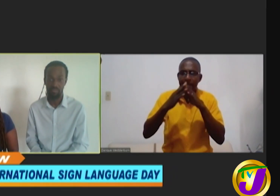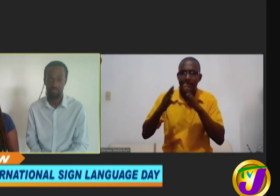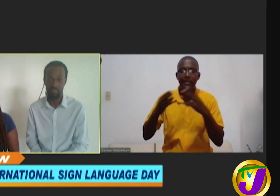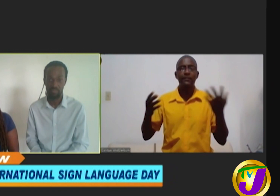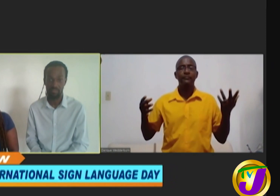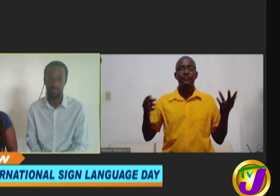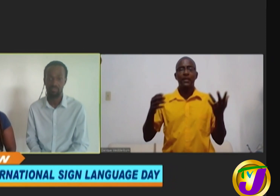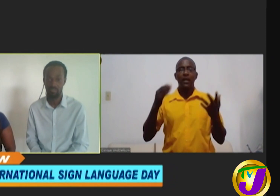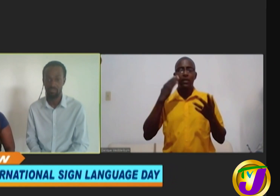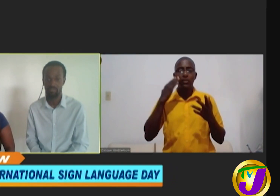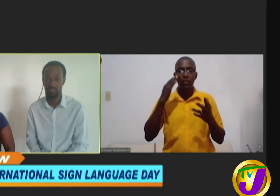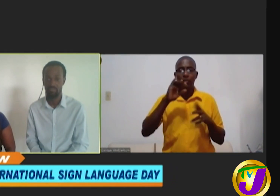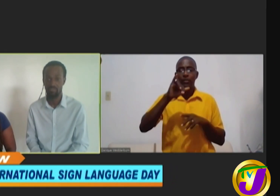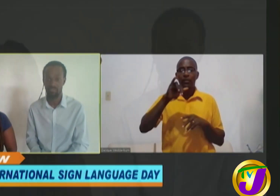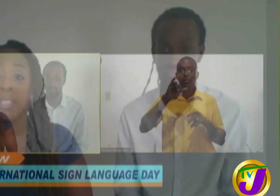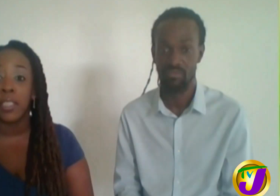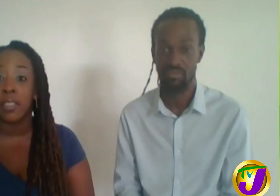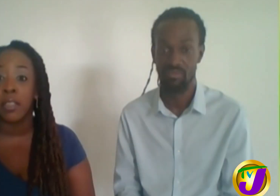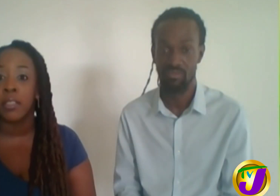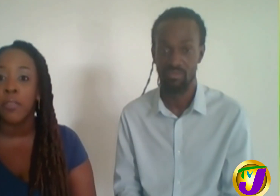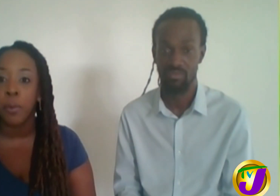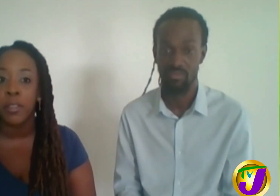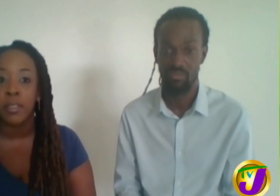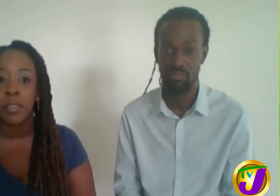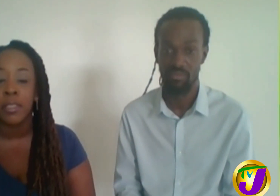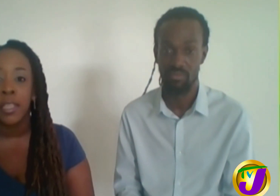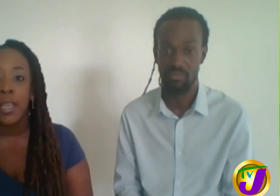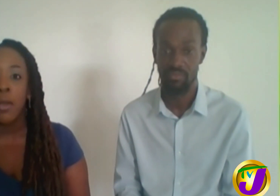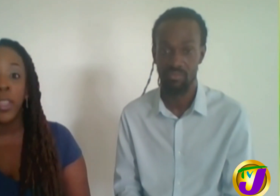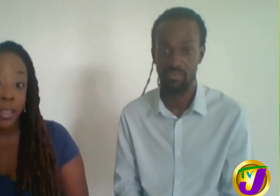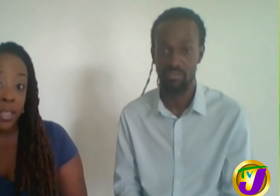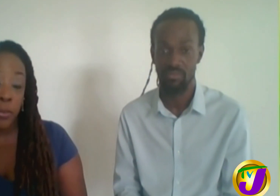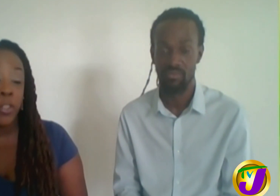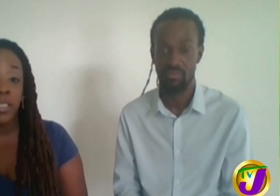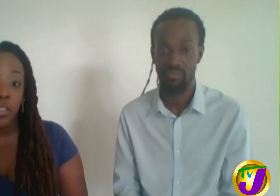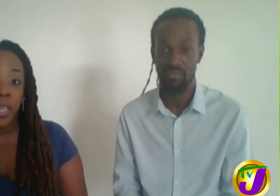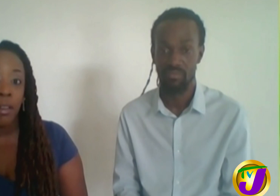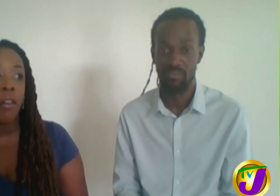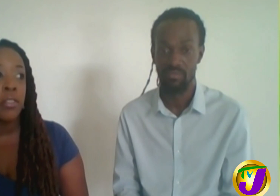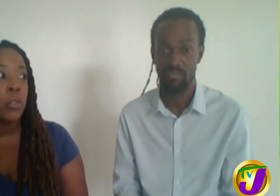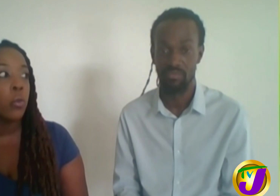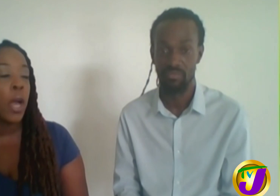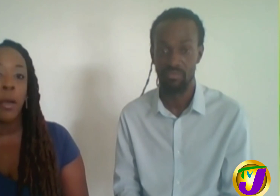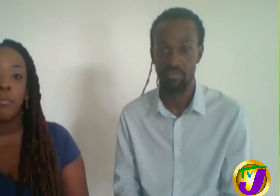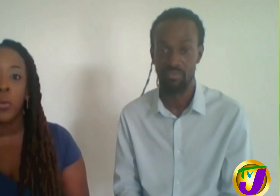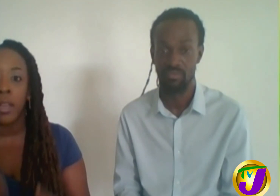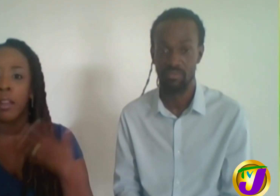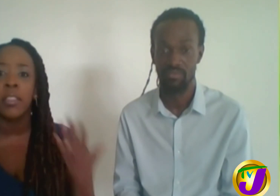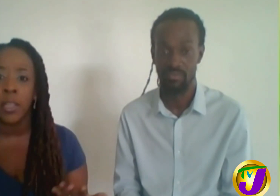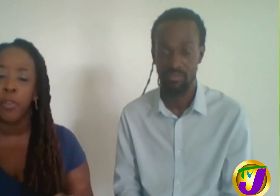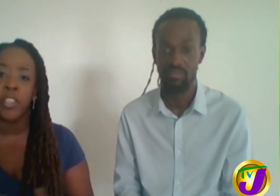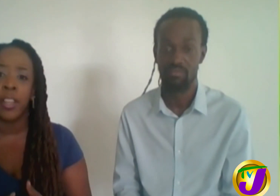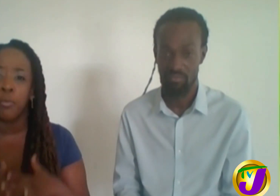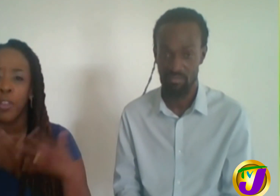the Association for the Deaf, they're putting on conferences. There are deaf persons within the deaf community in Jamaica also doing a lot